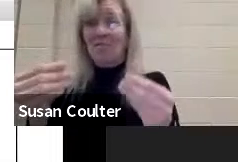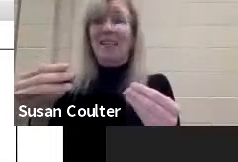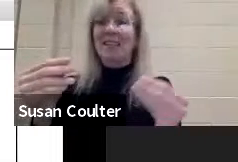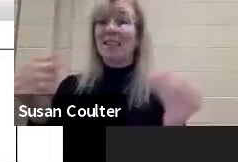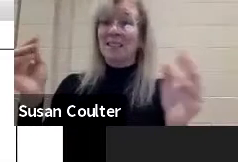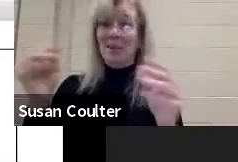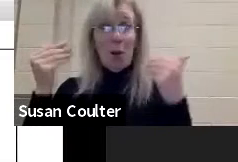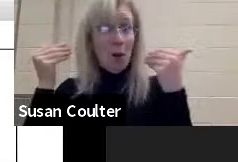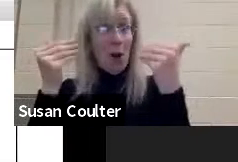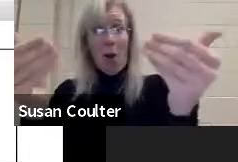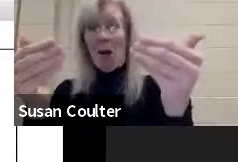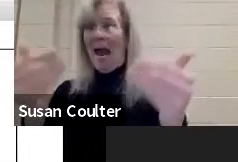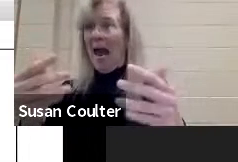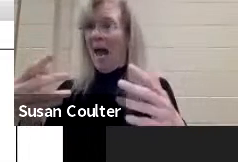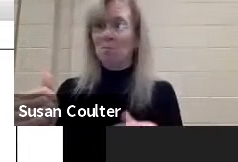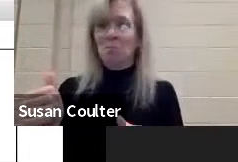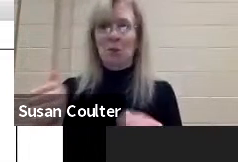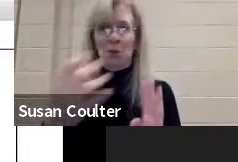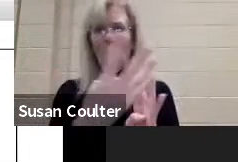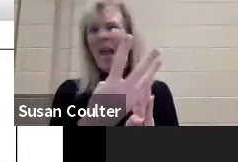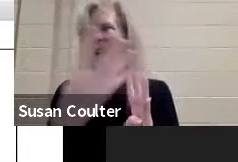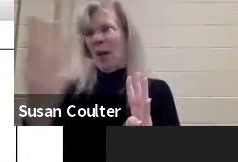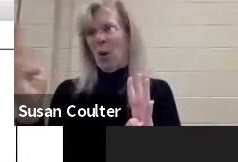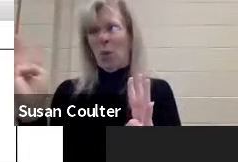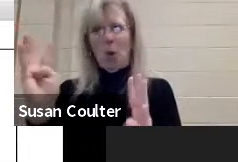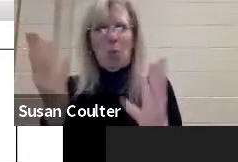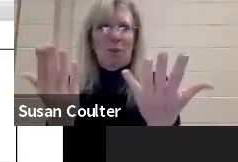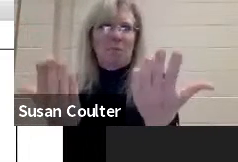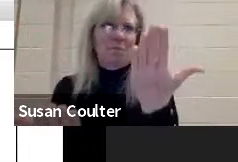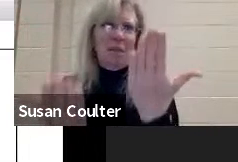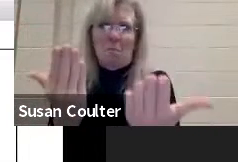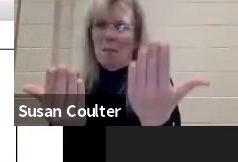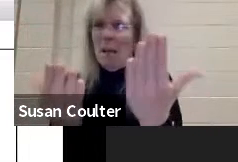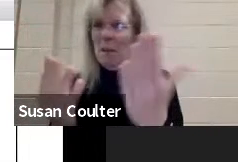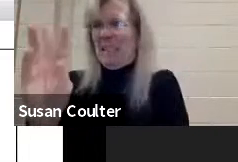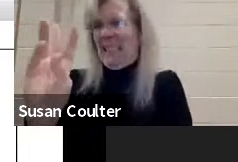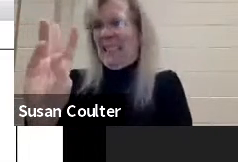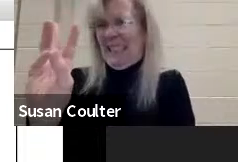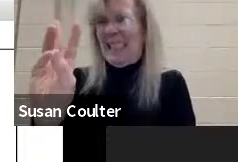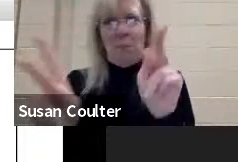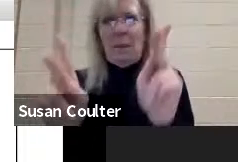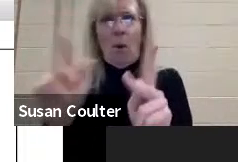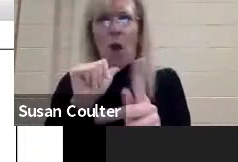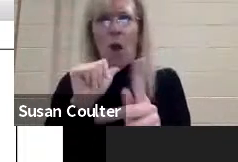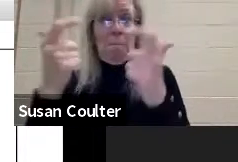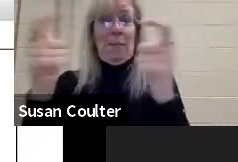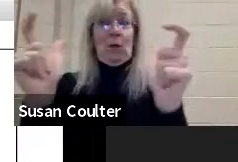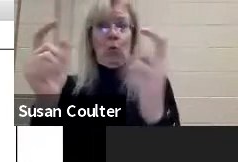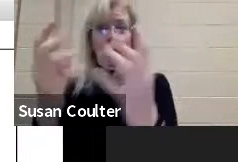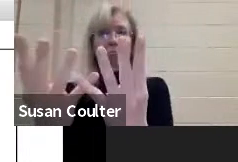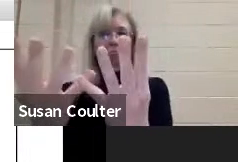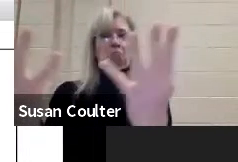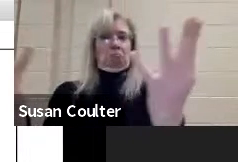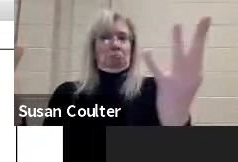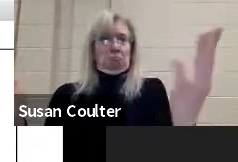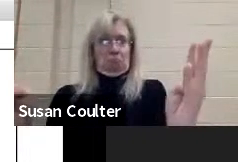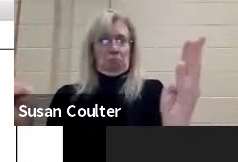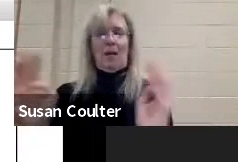the office, go ahead. So I had a group, maybe 6 people, not big